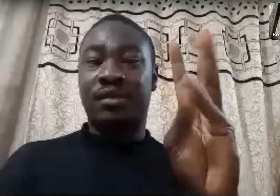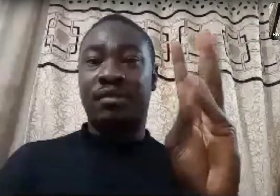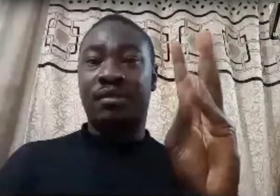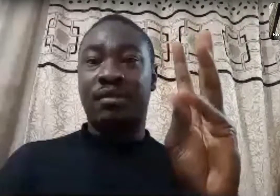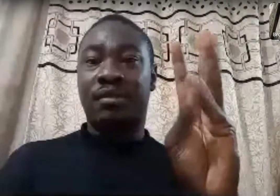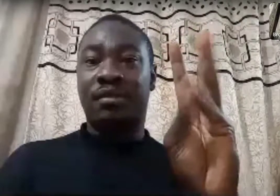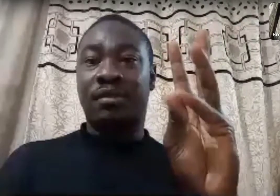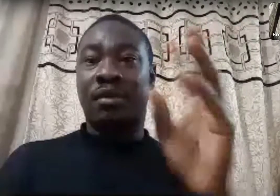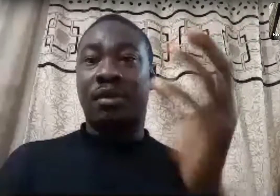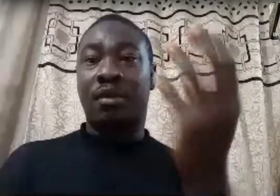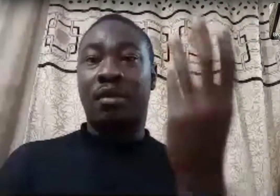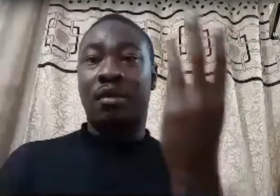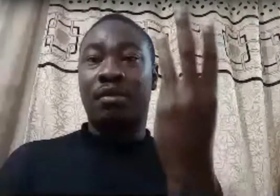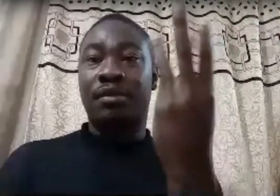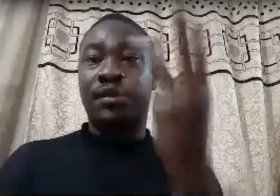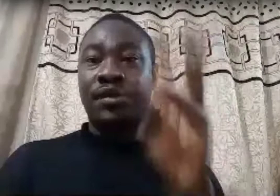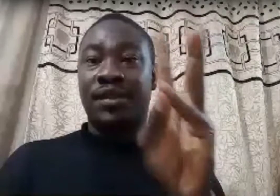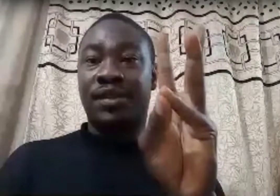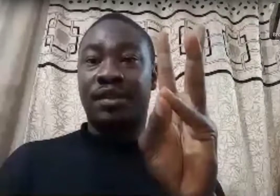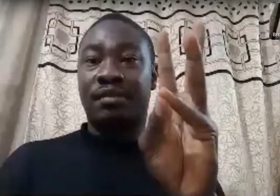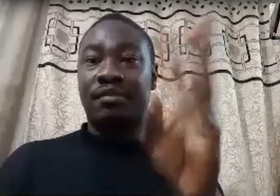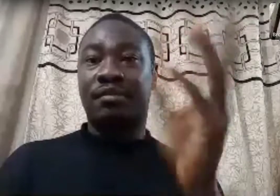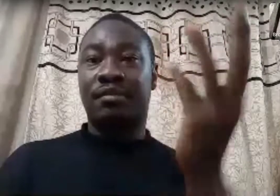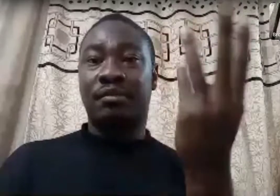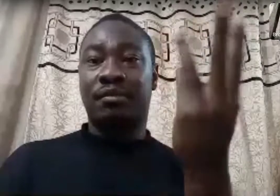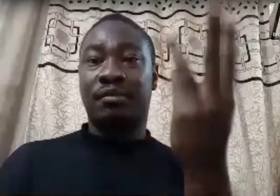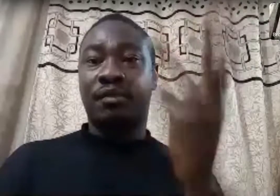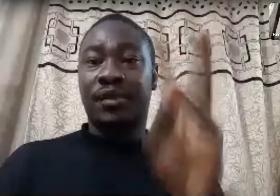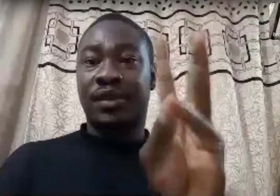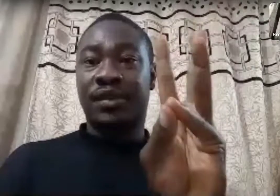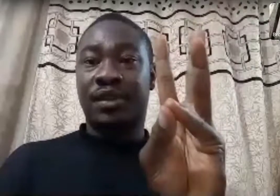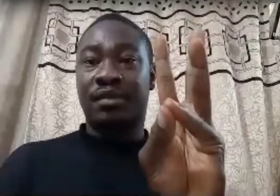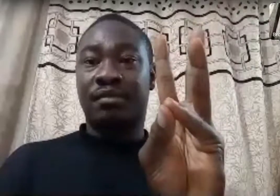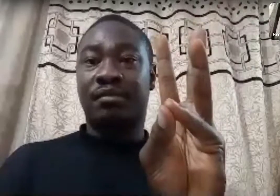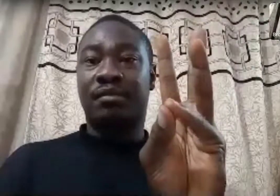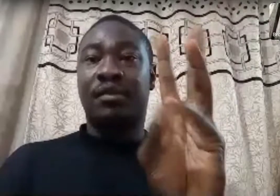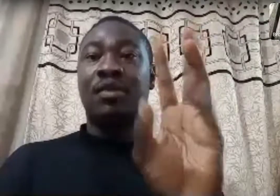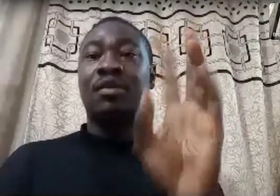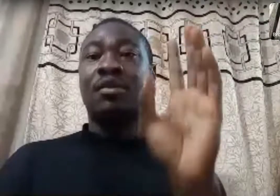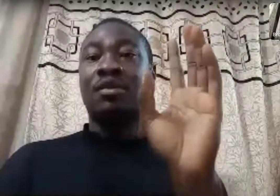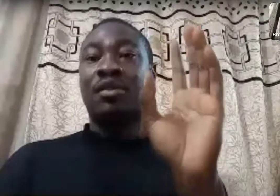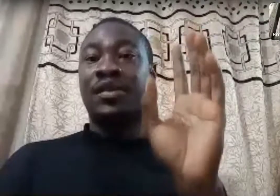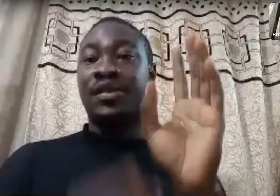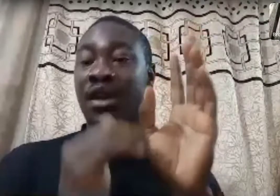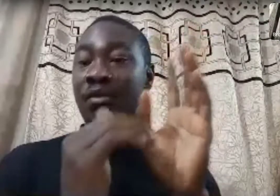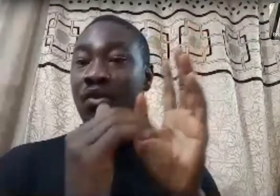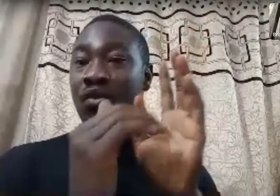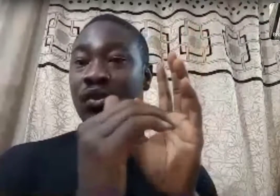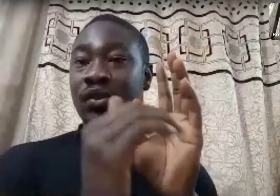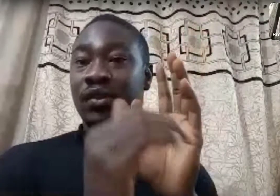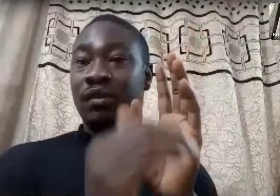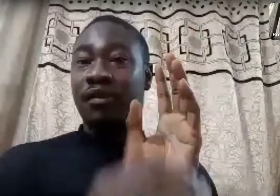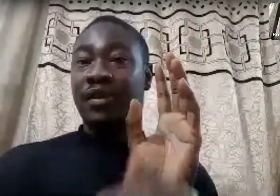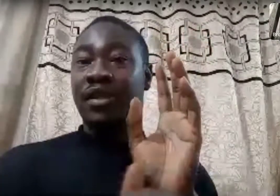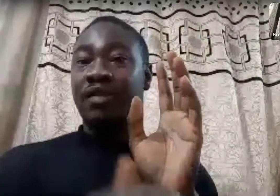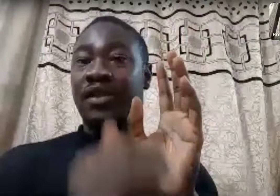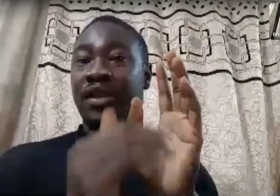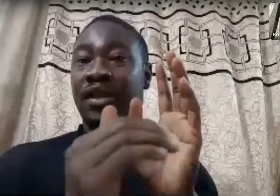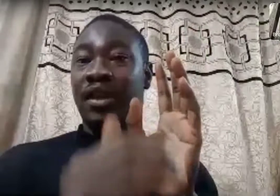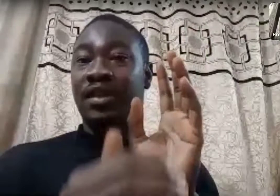or 16, 16. The same goes for 17, 18, and 19.